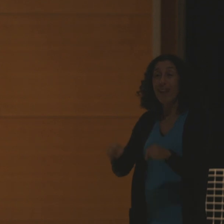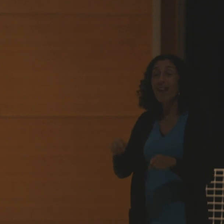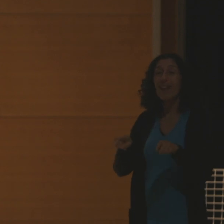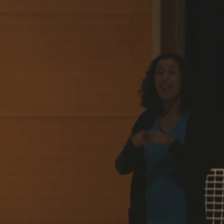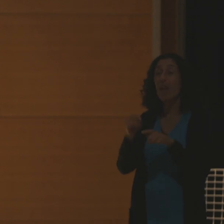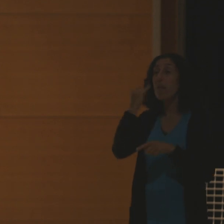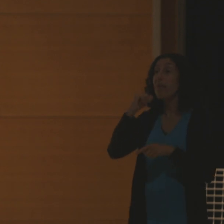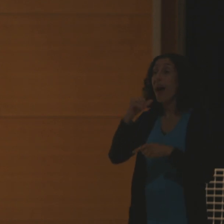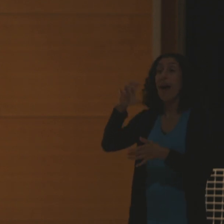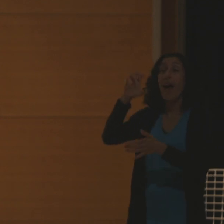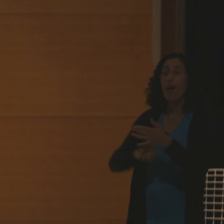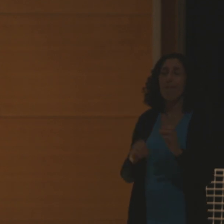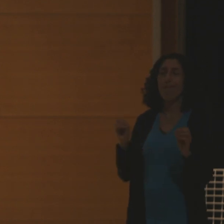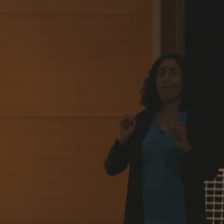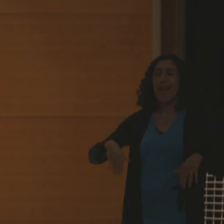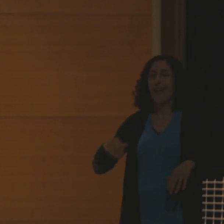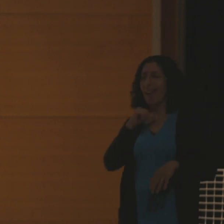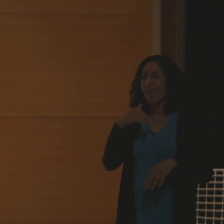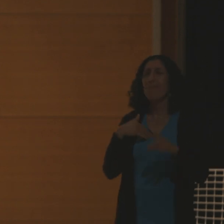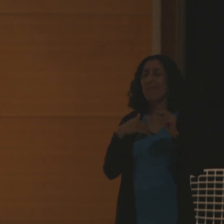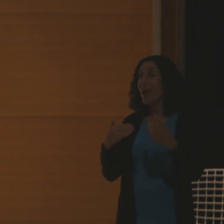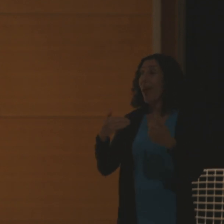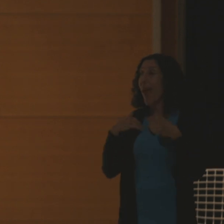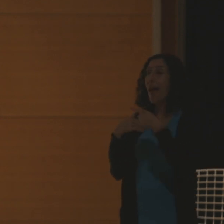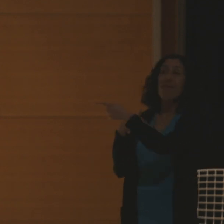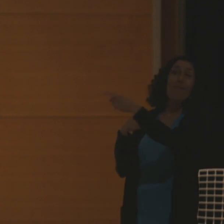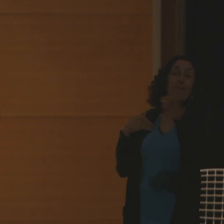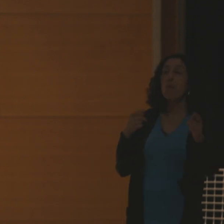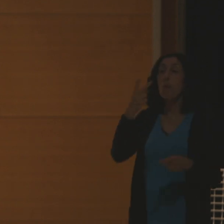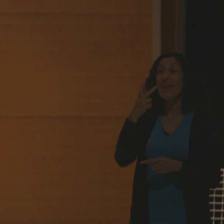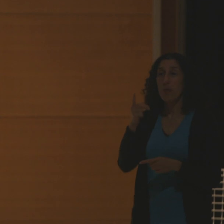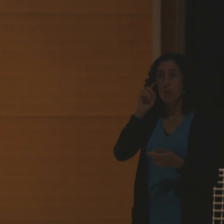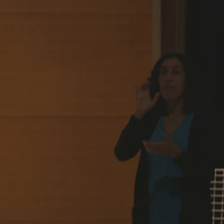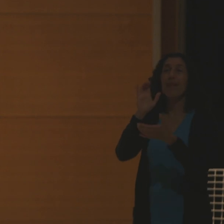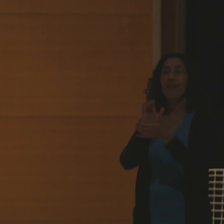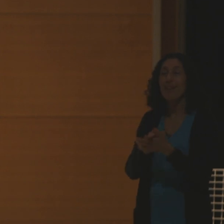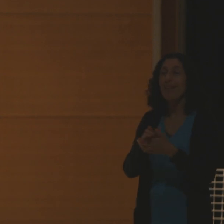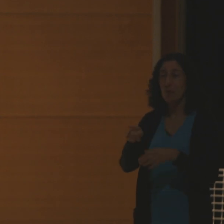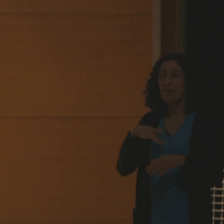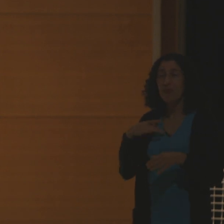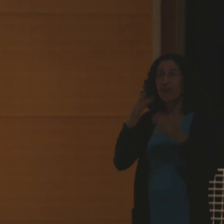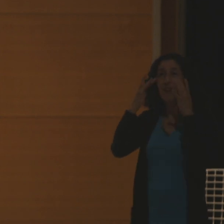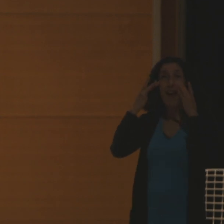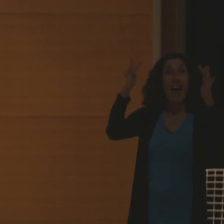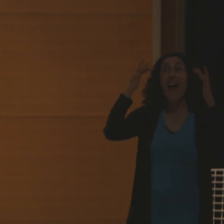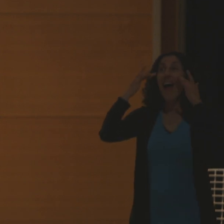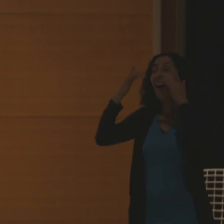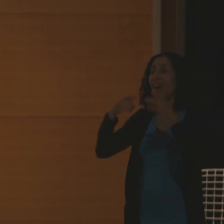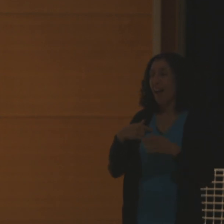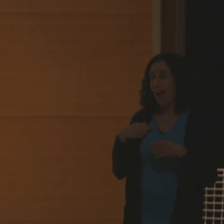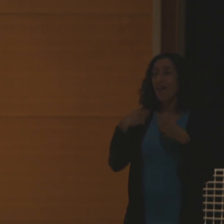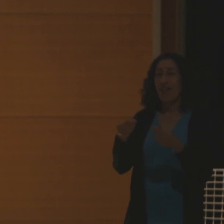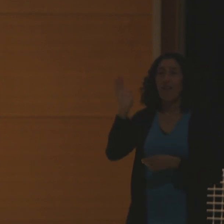humps. It doesn't exist. At this point, your heart's beating and there's a twinkle in your eye. I know because I've given this speech before.